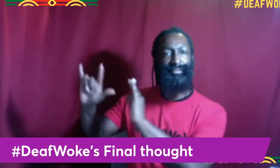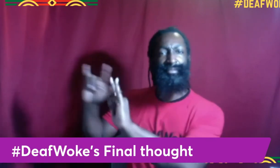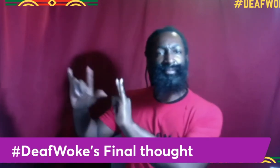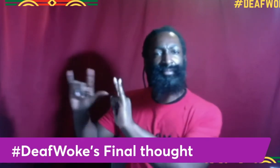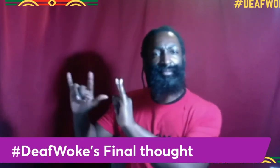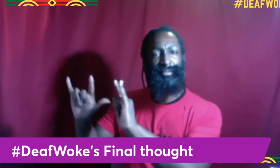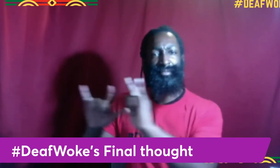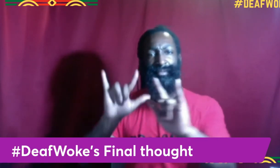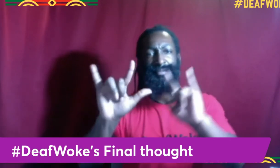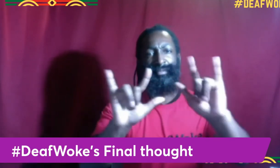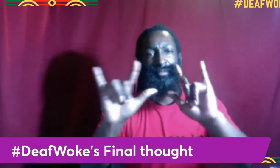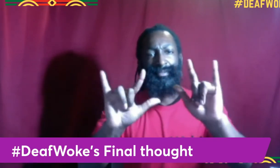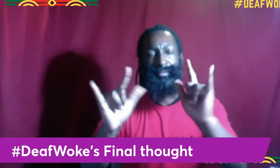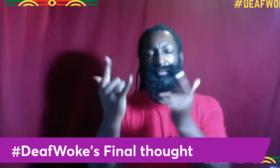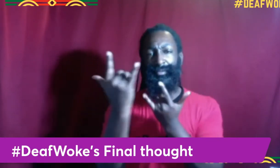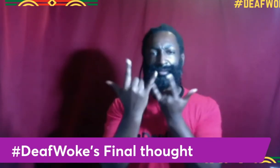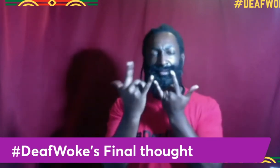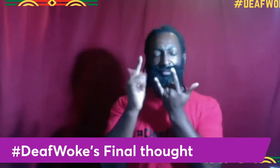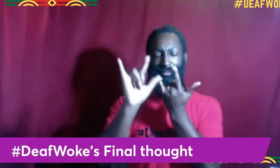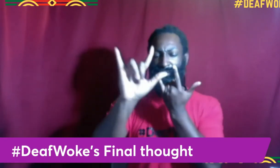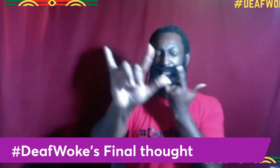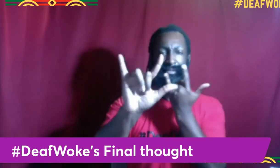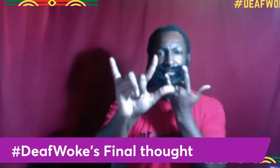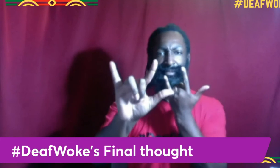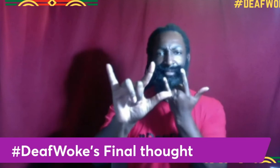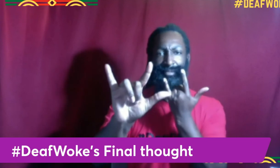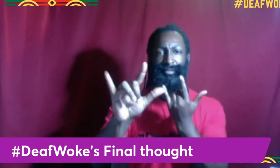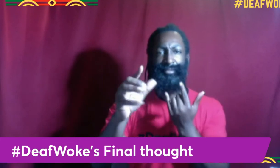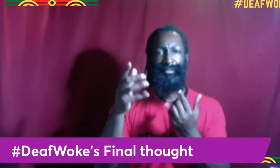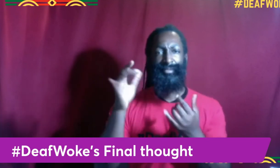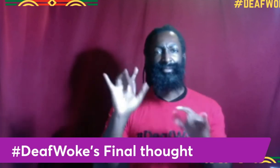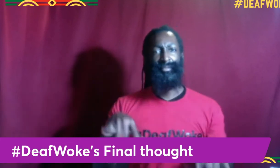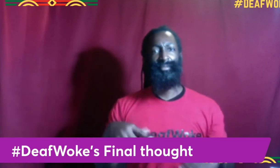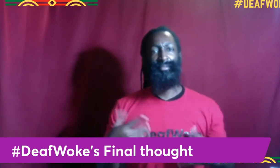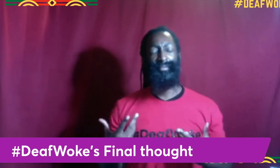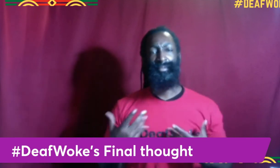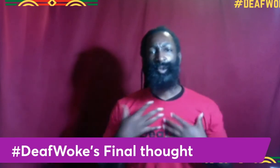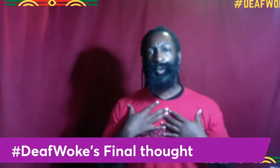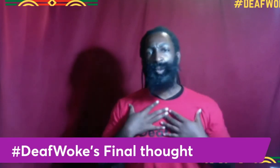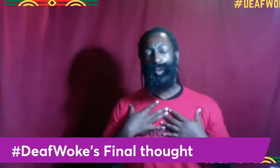and having someone respond to that truth with love, that's friendship.